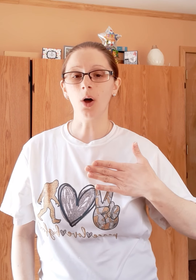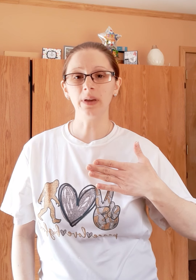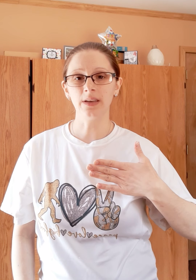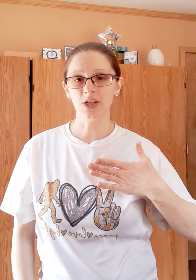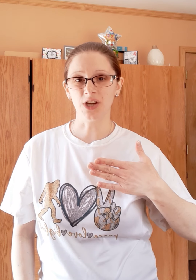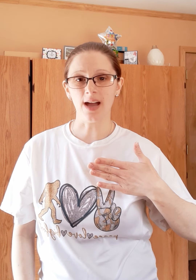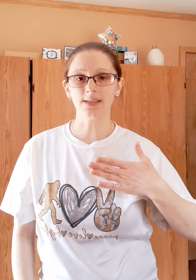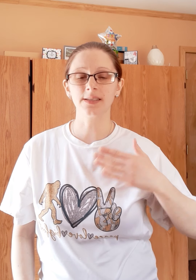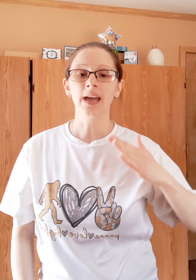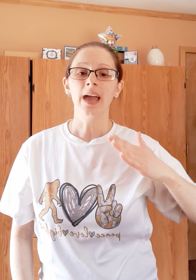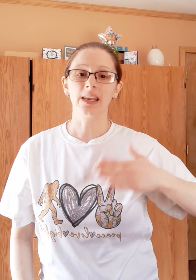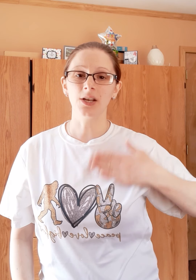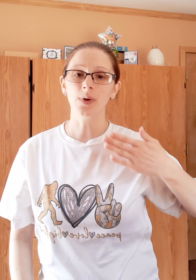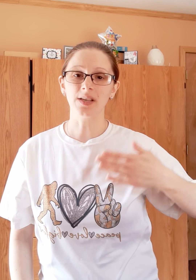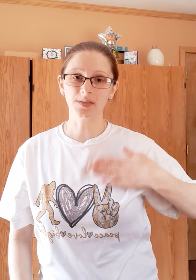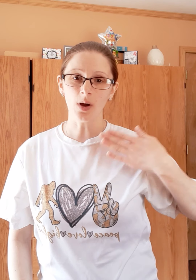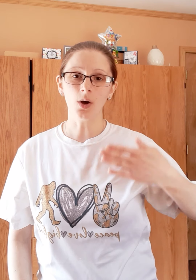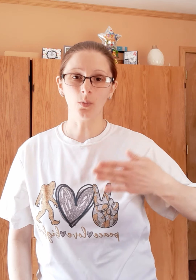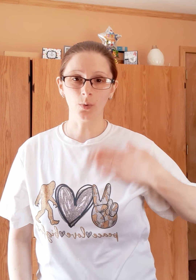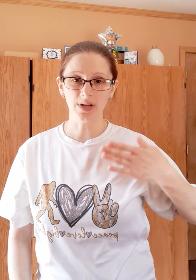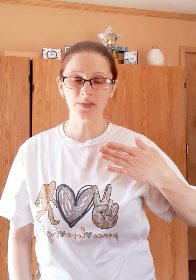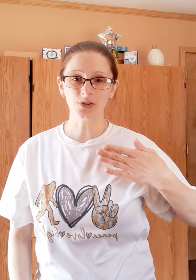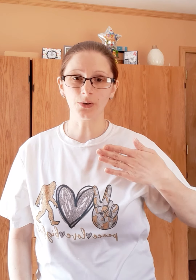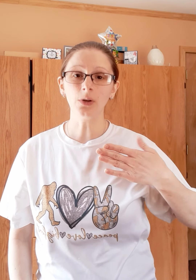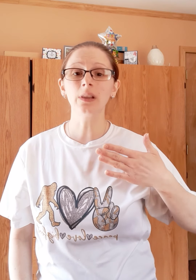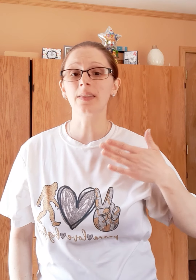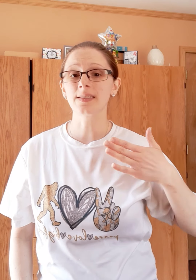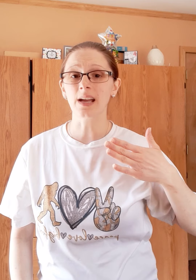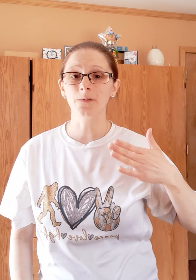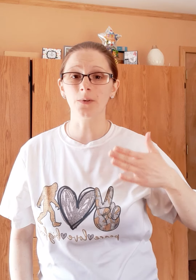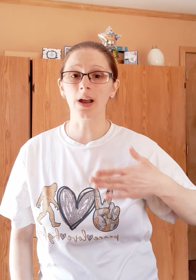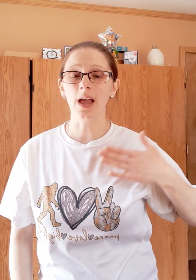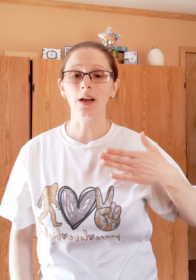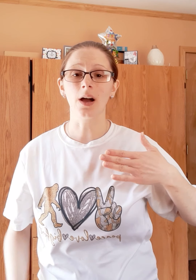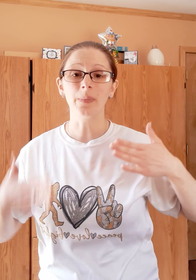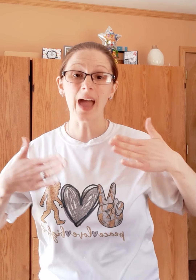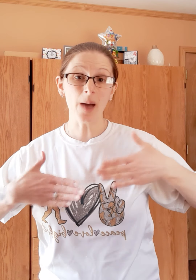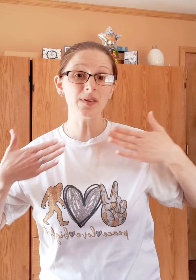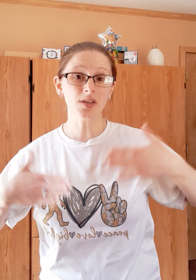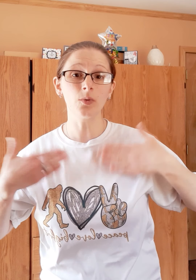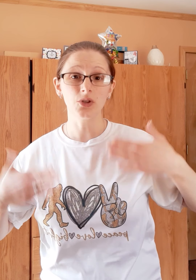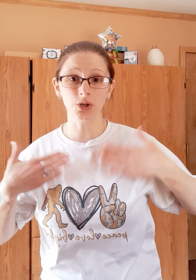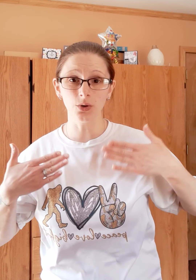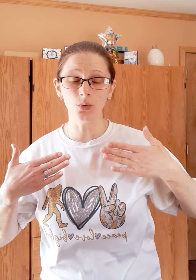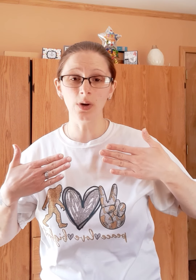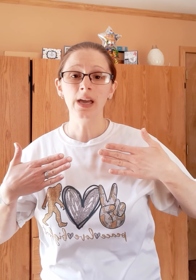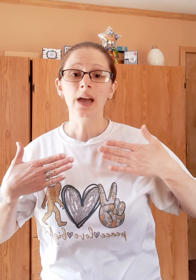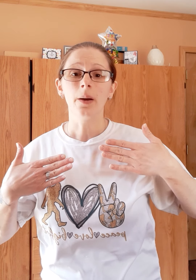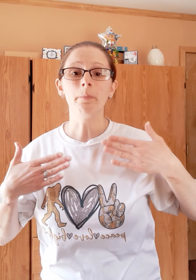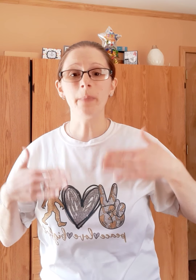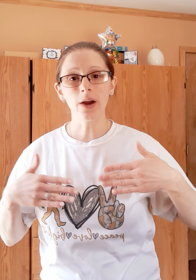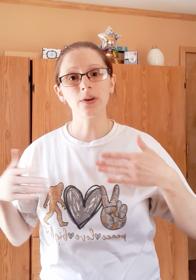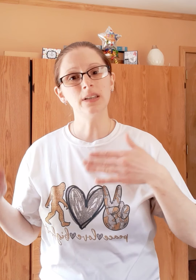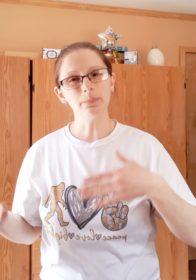in at chest, and I do a small rotative circle, like the sign for happy is done with 2. Merry,